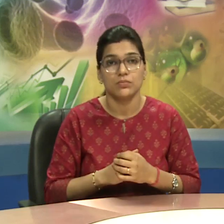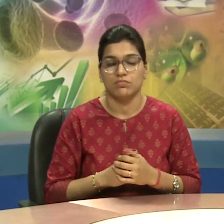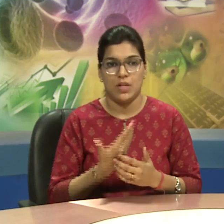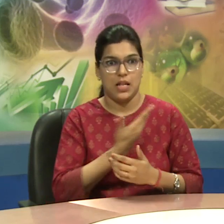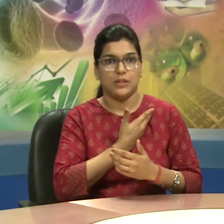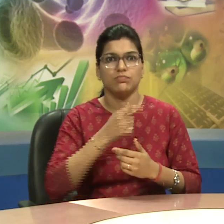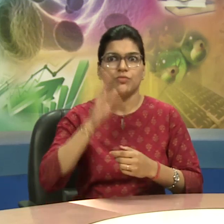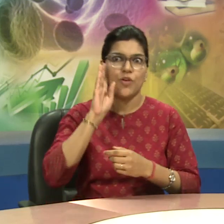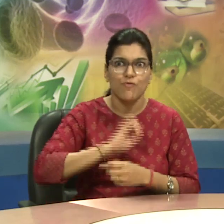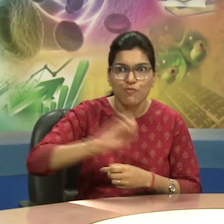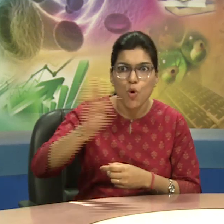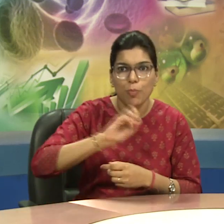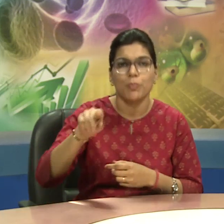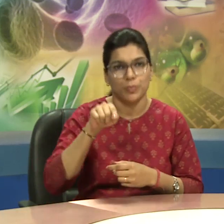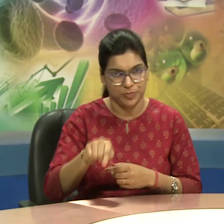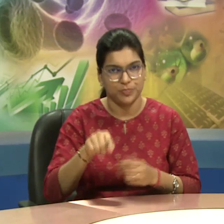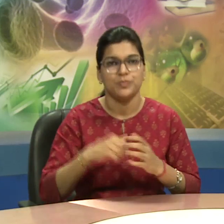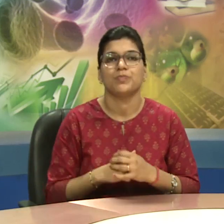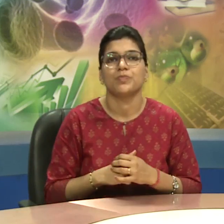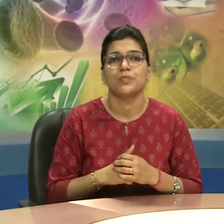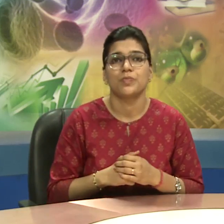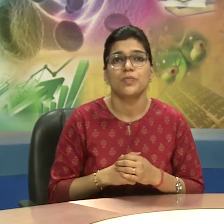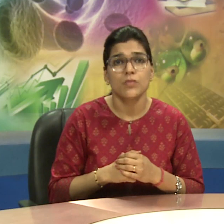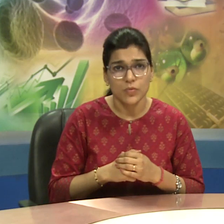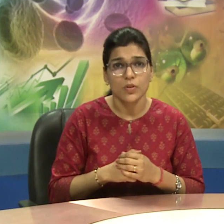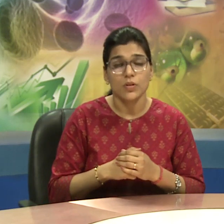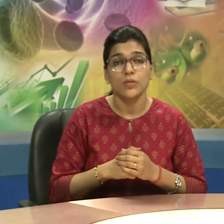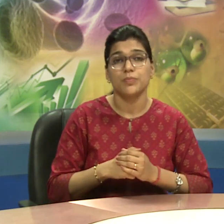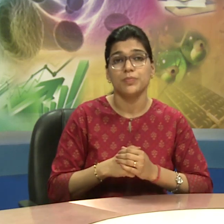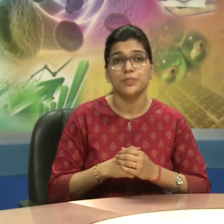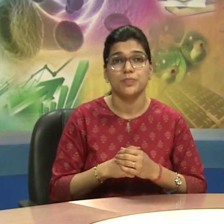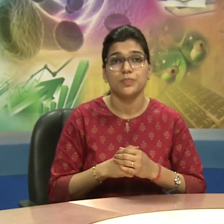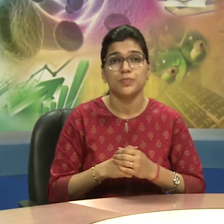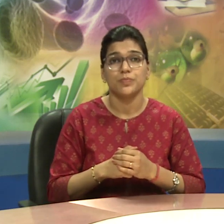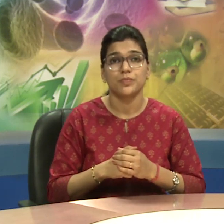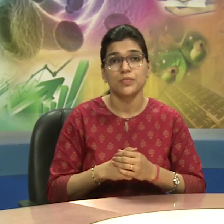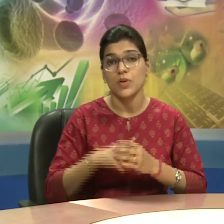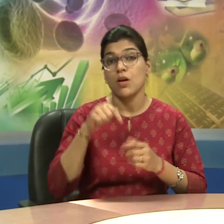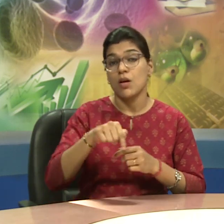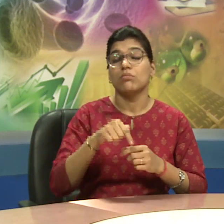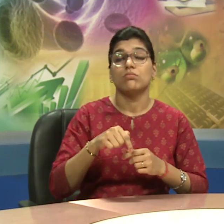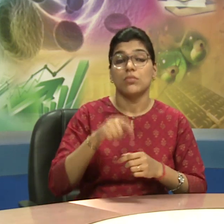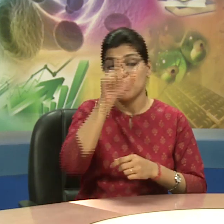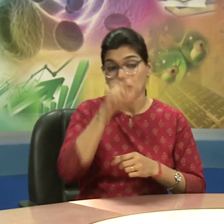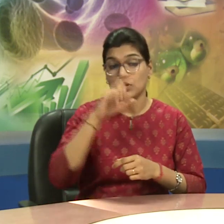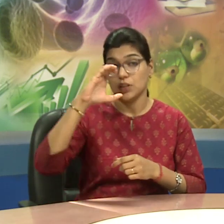Second right is right to be